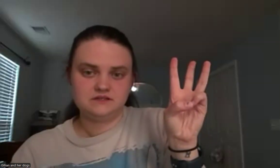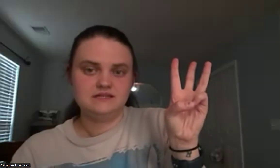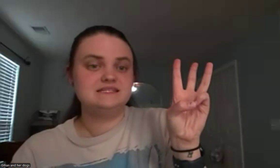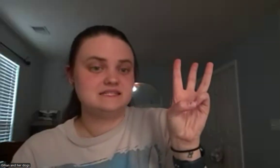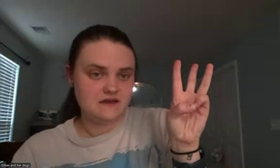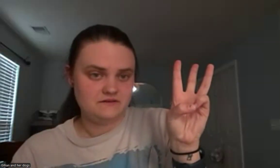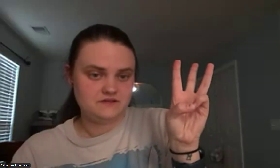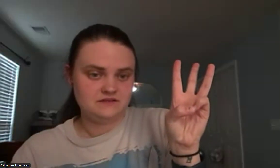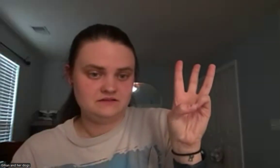good, 7,